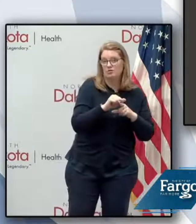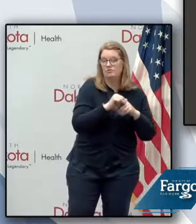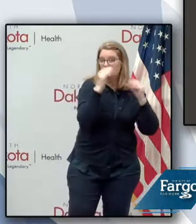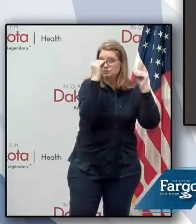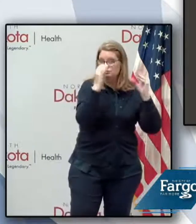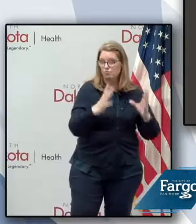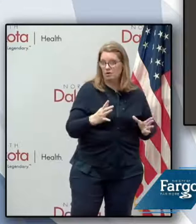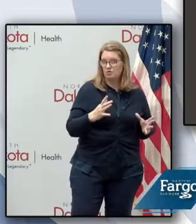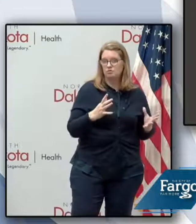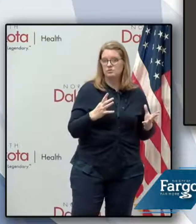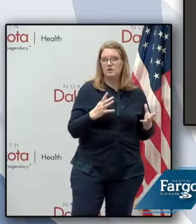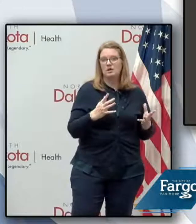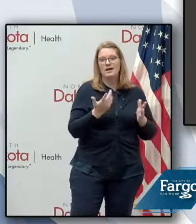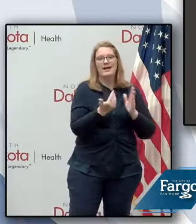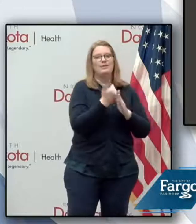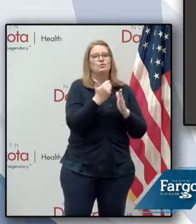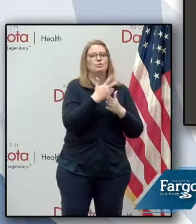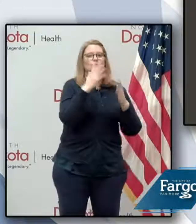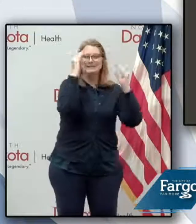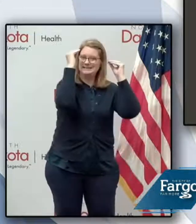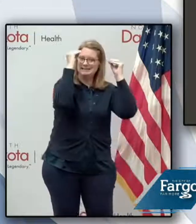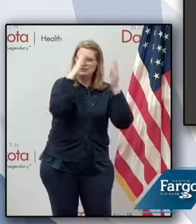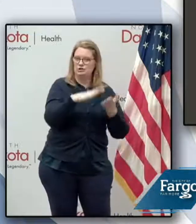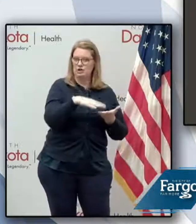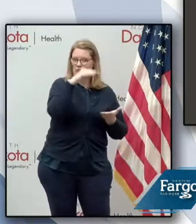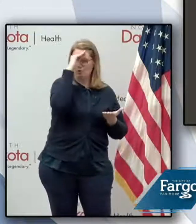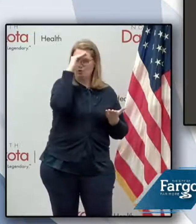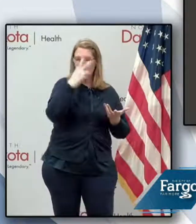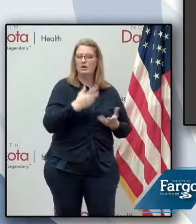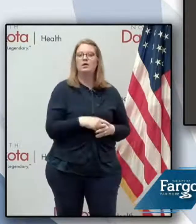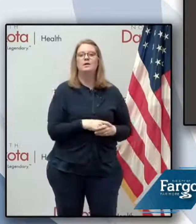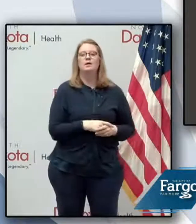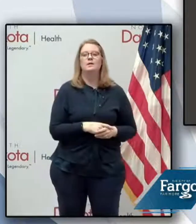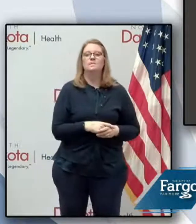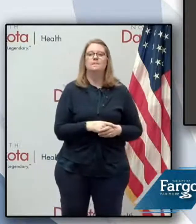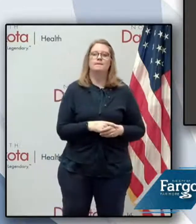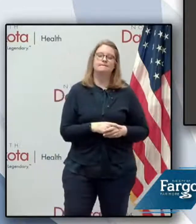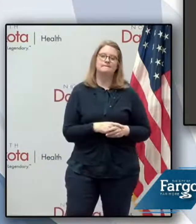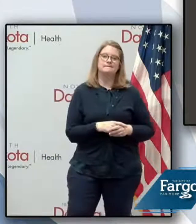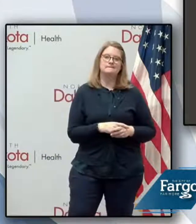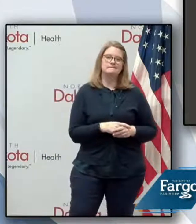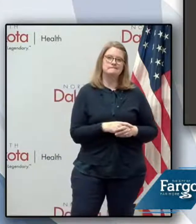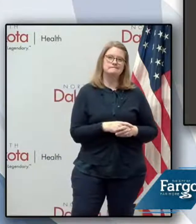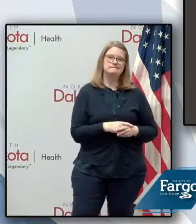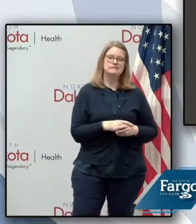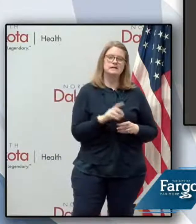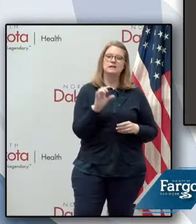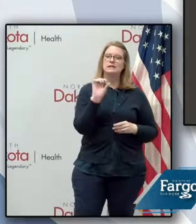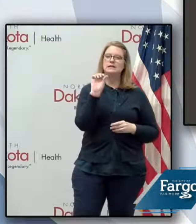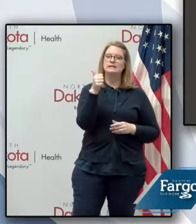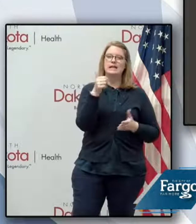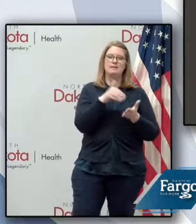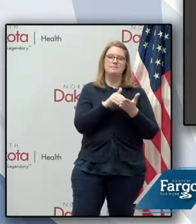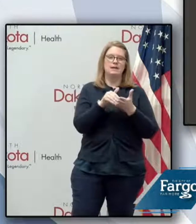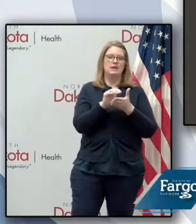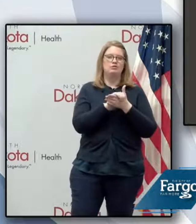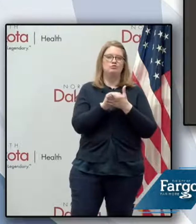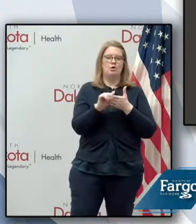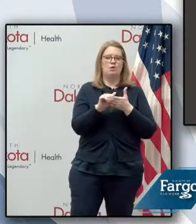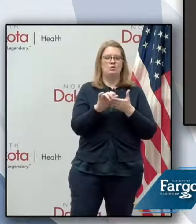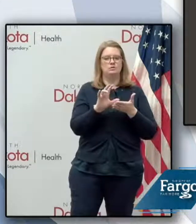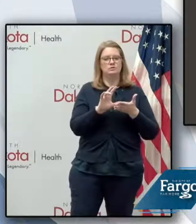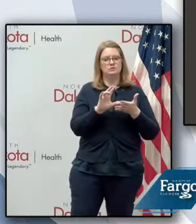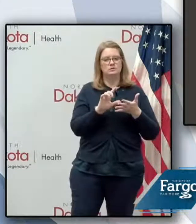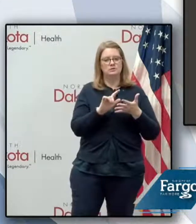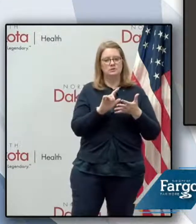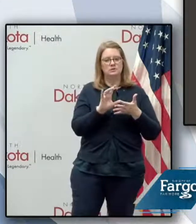and staff on the new teaching and learning environment. We also today had $10 million going to the 6